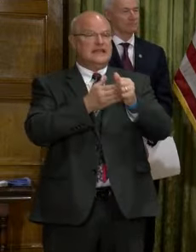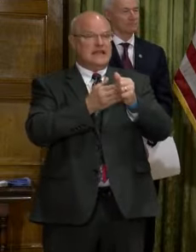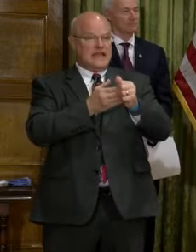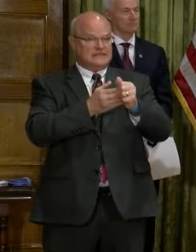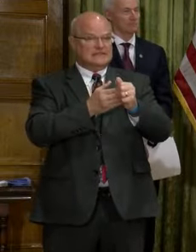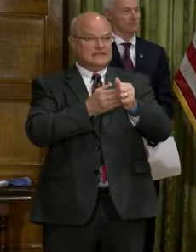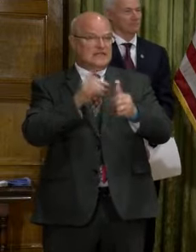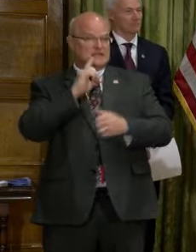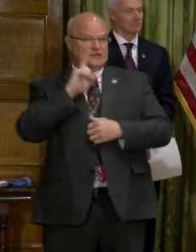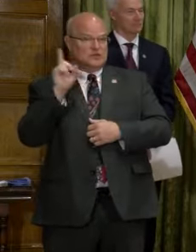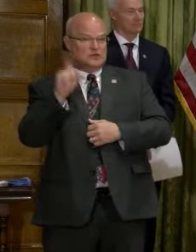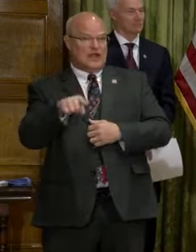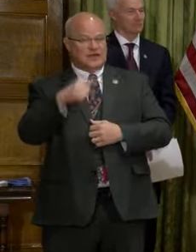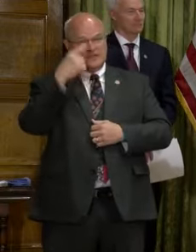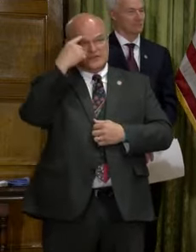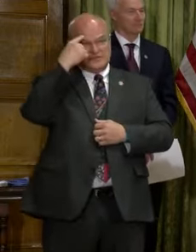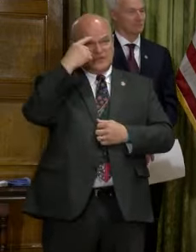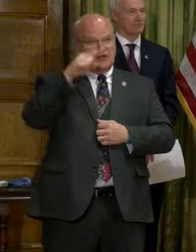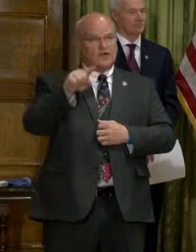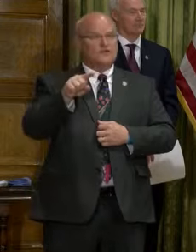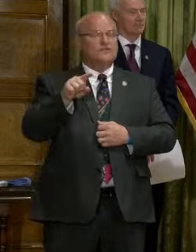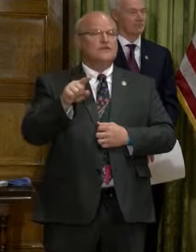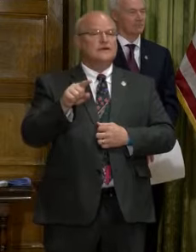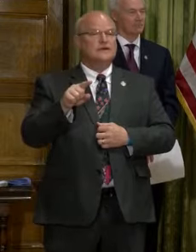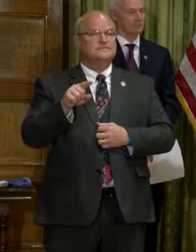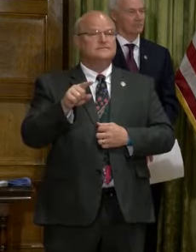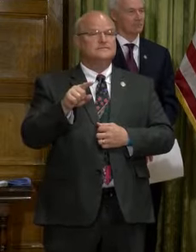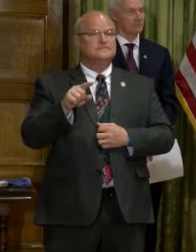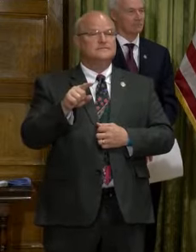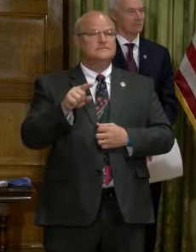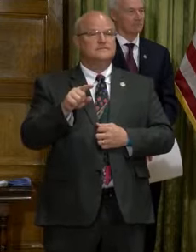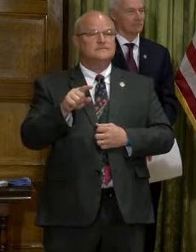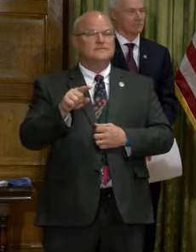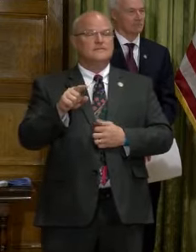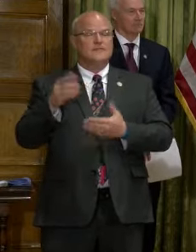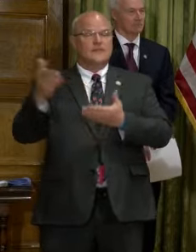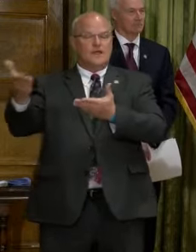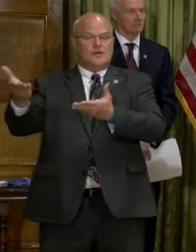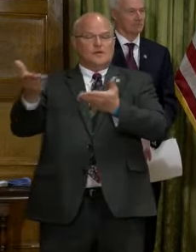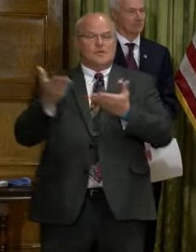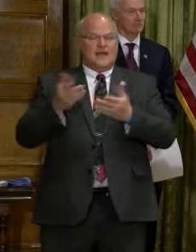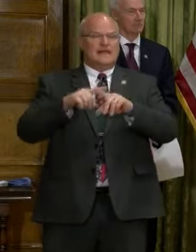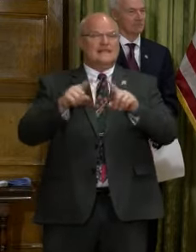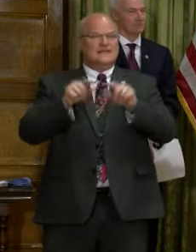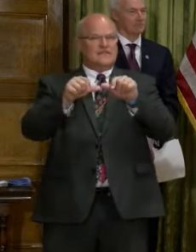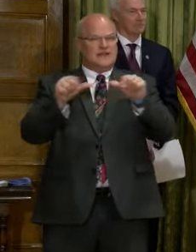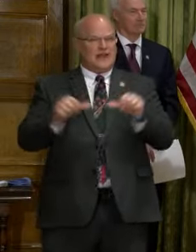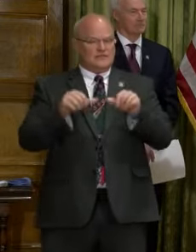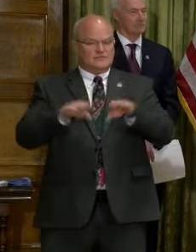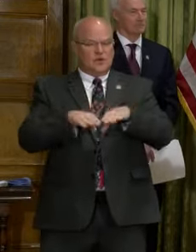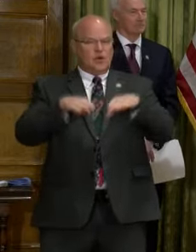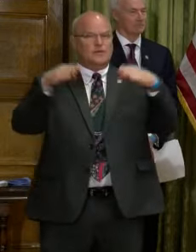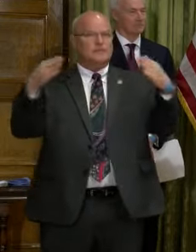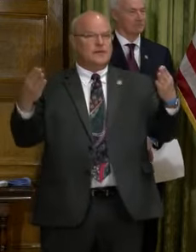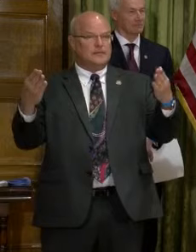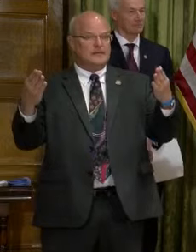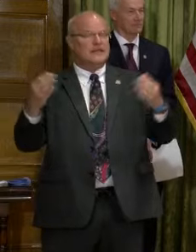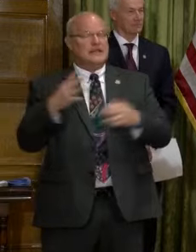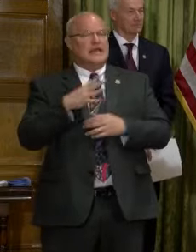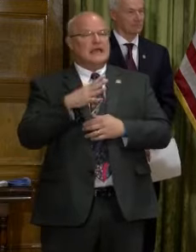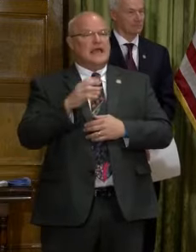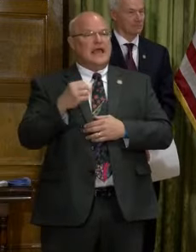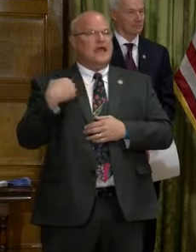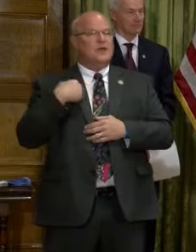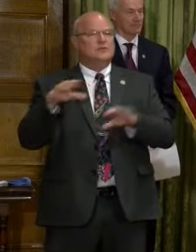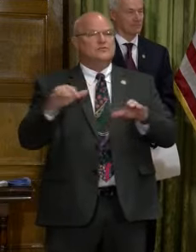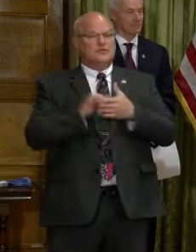and directives to bring back these different areas, and